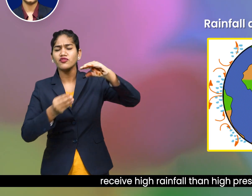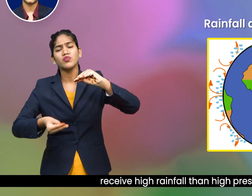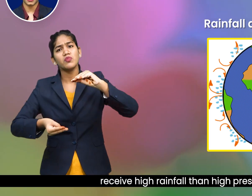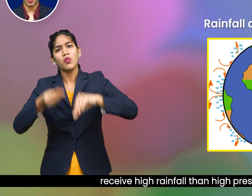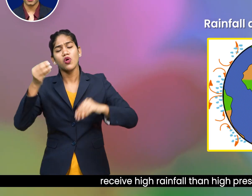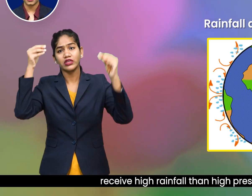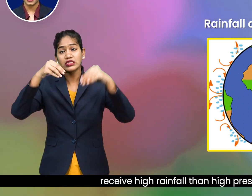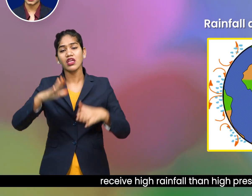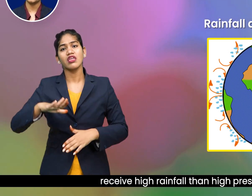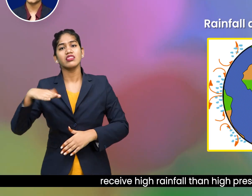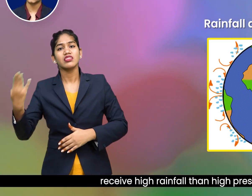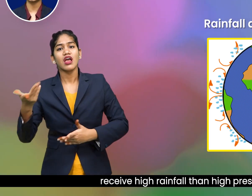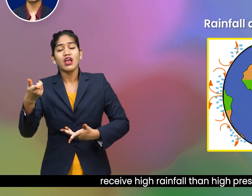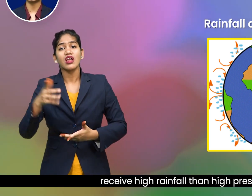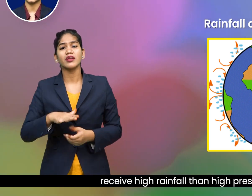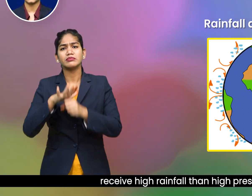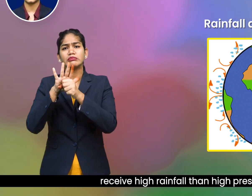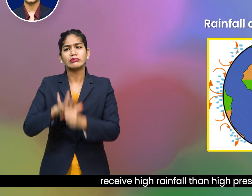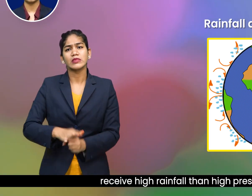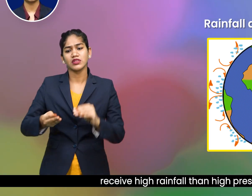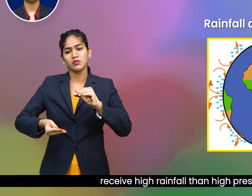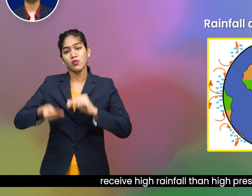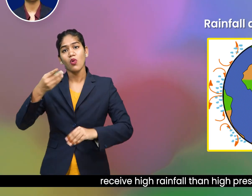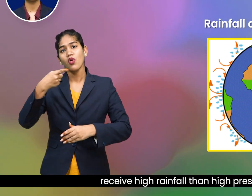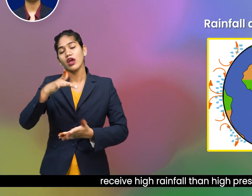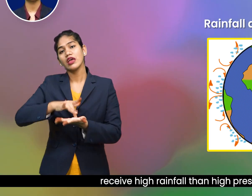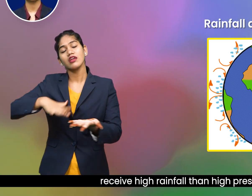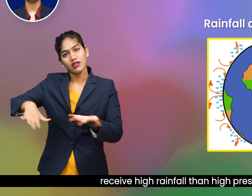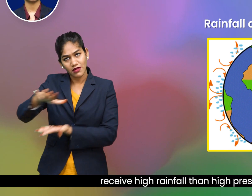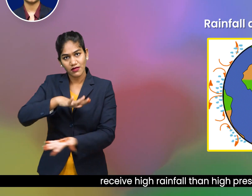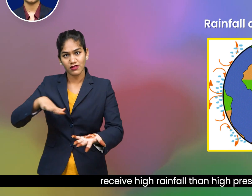rainfall than high pressure areas.